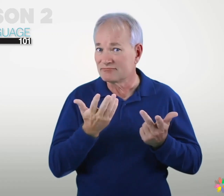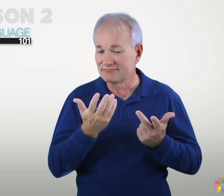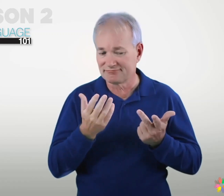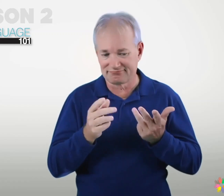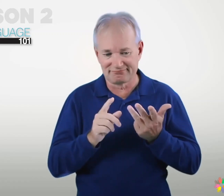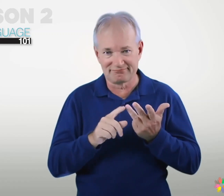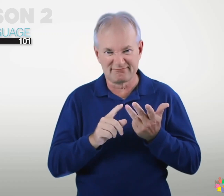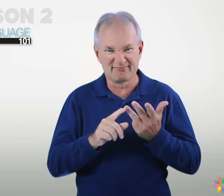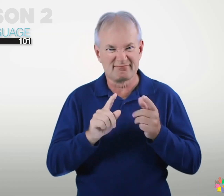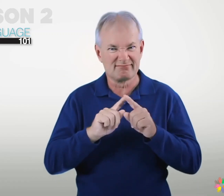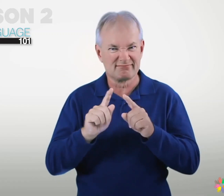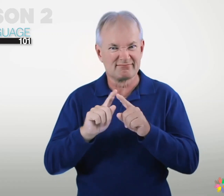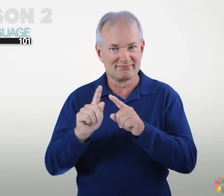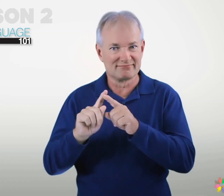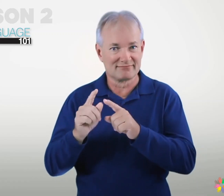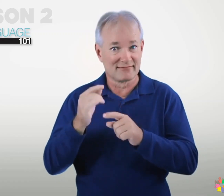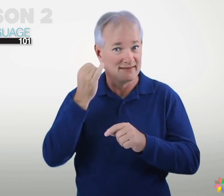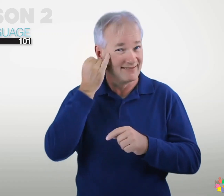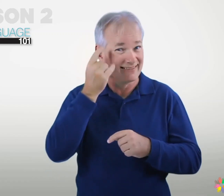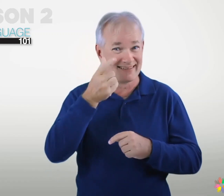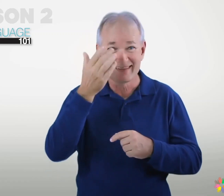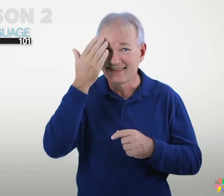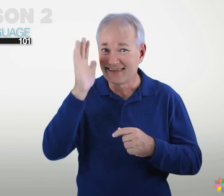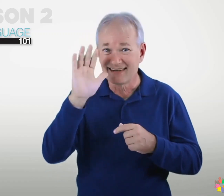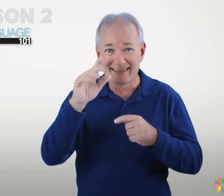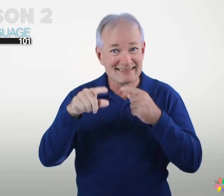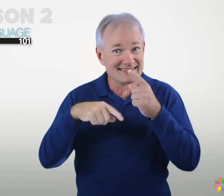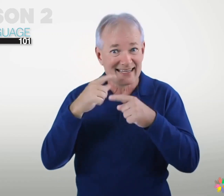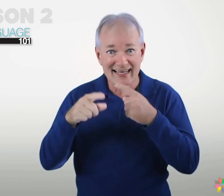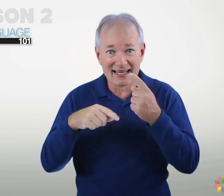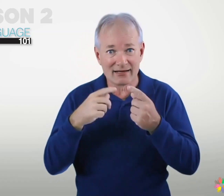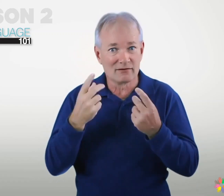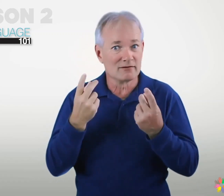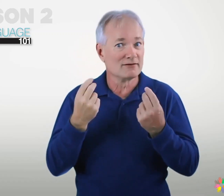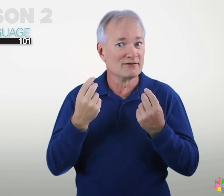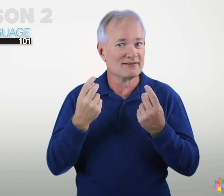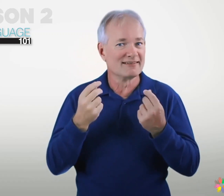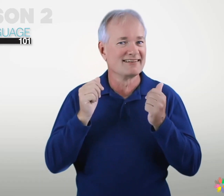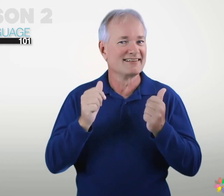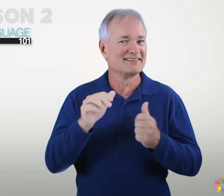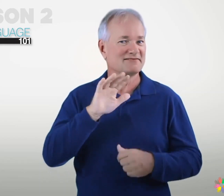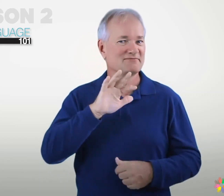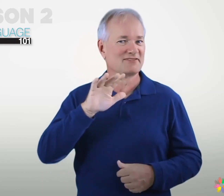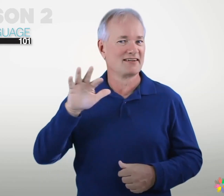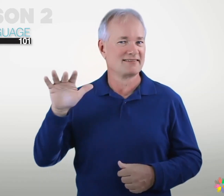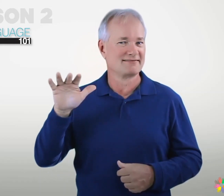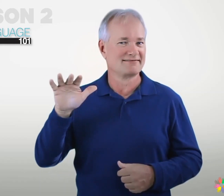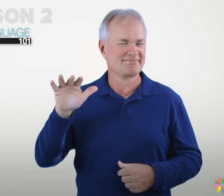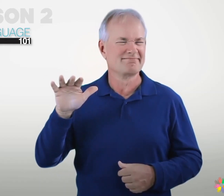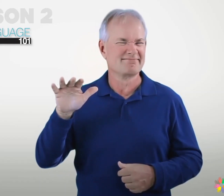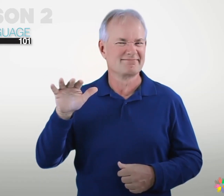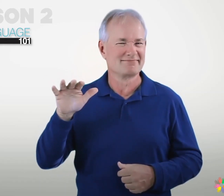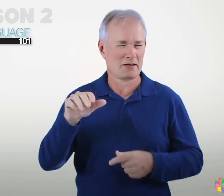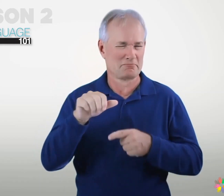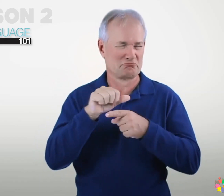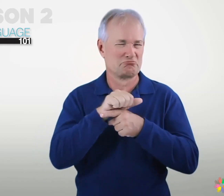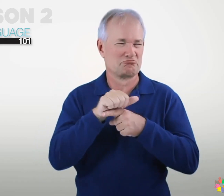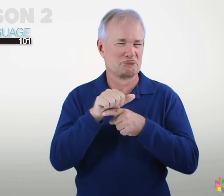maybe give your address, or you're at a restaurant and you need to spell something. Maybe you don't know the sign for something. You can always spell